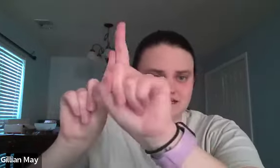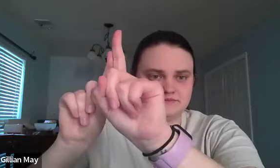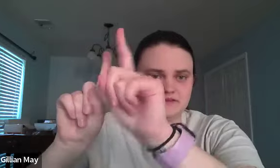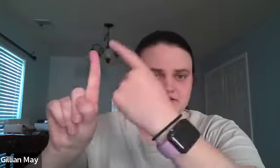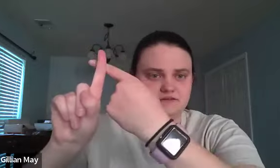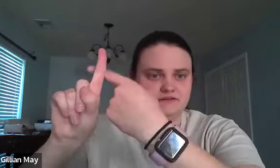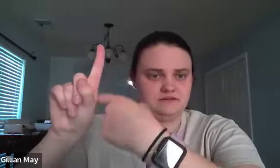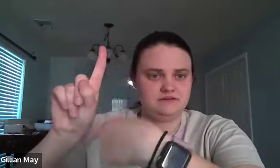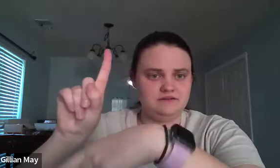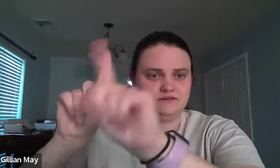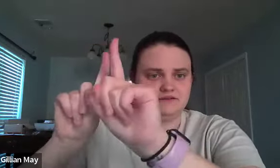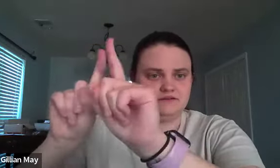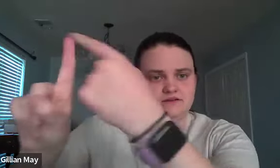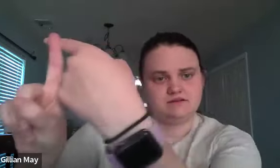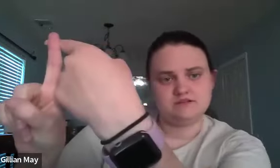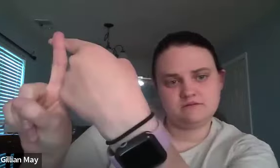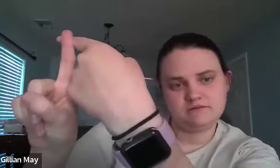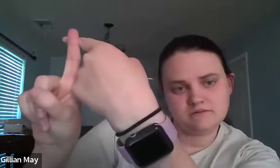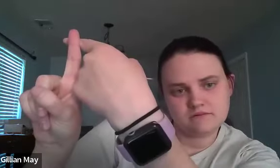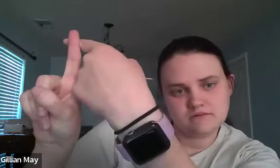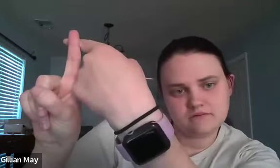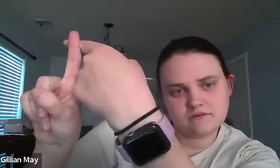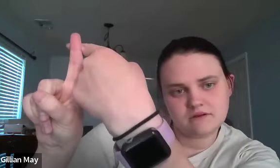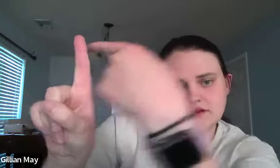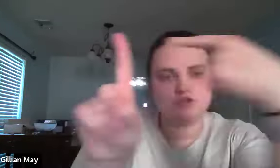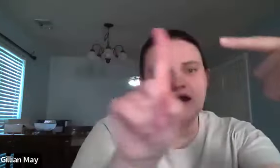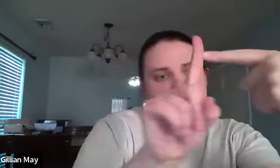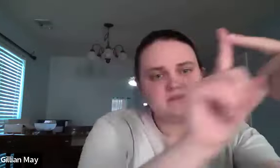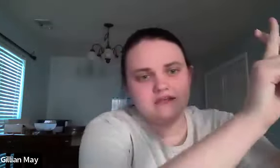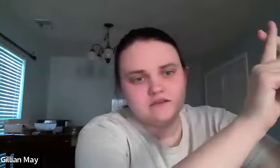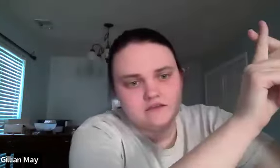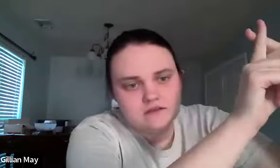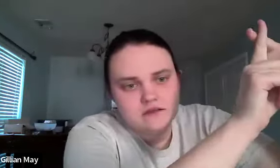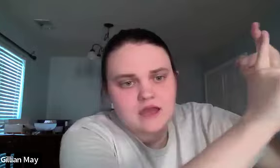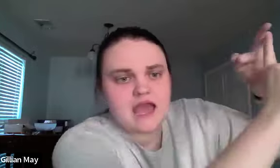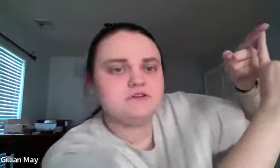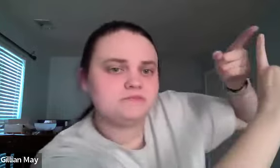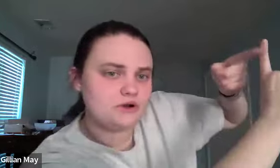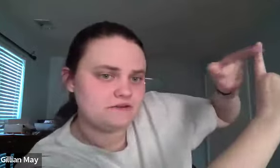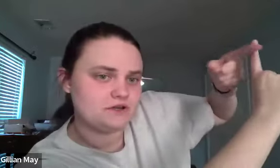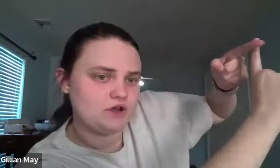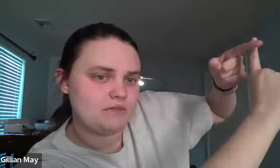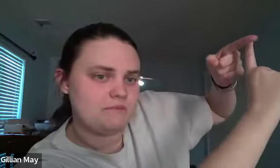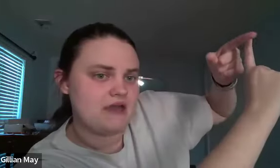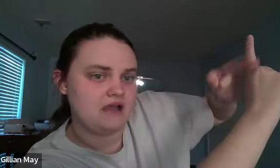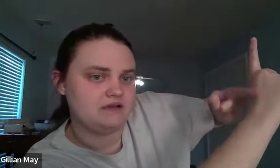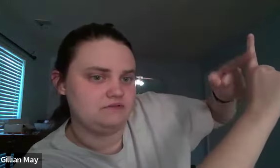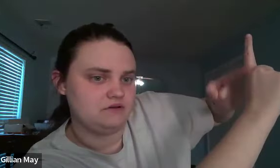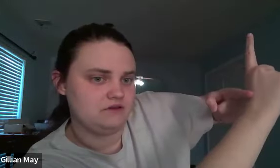Next month. So you have it like, have your pointer finger go the back of your other